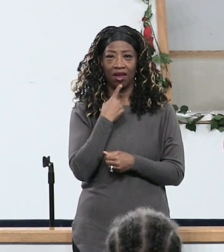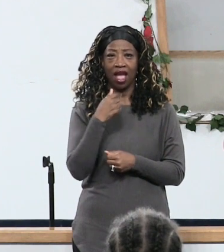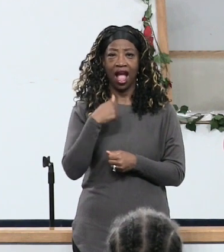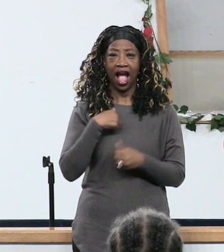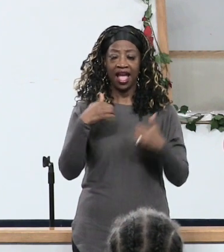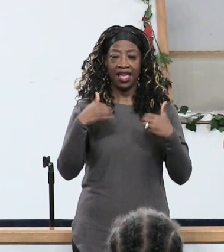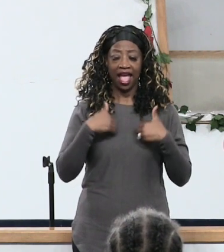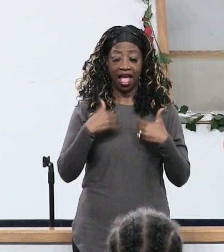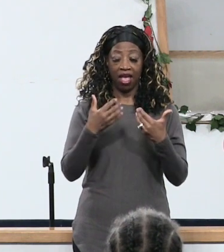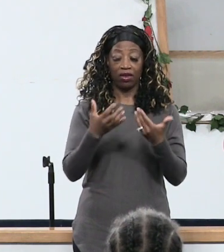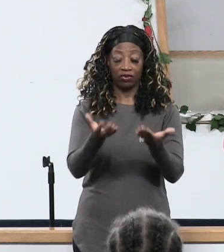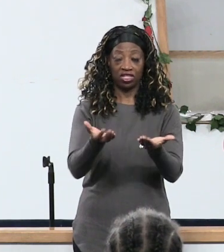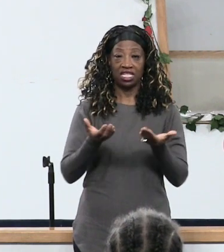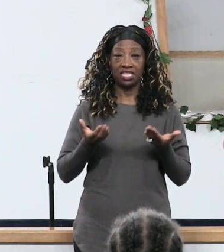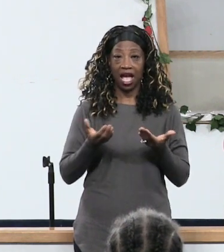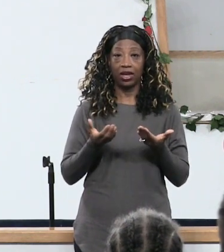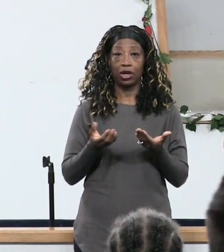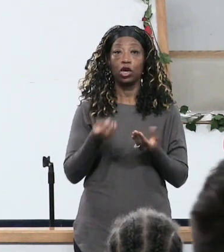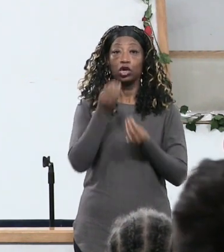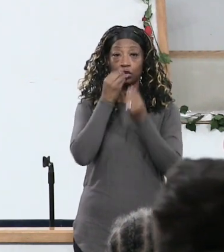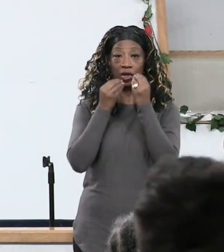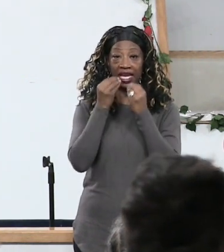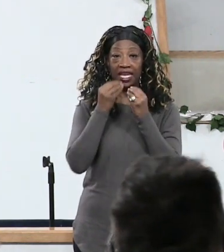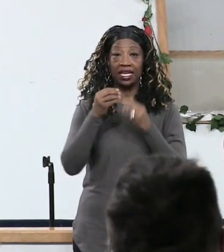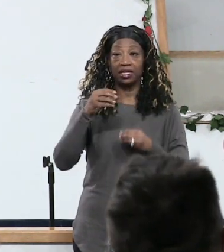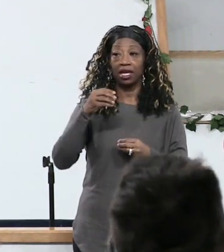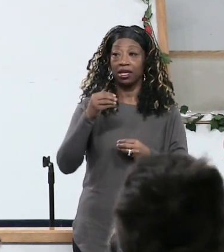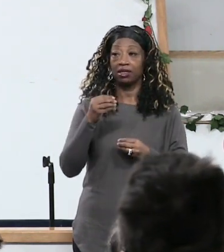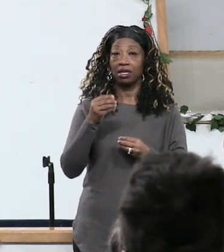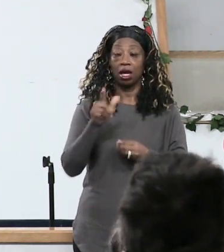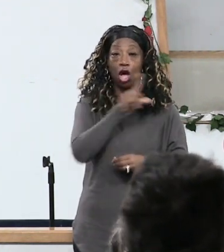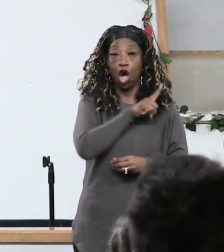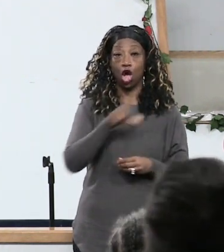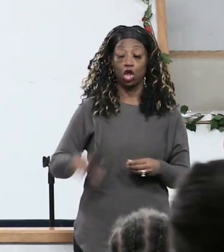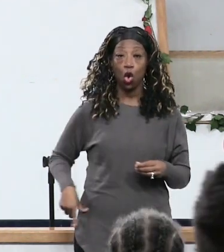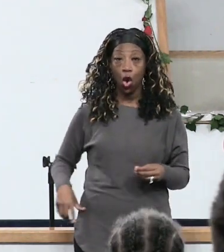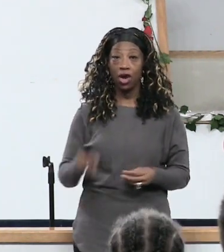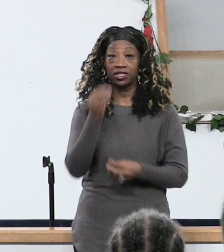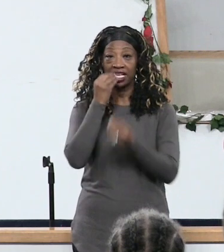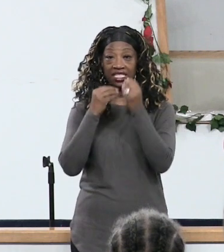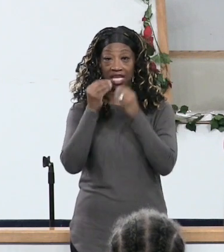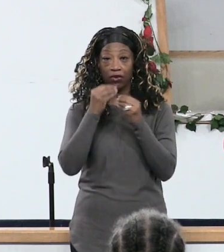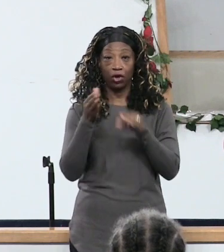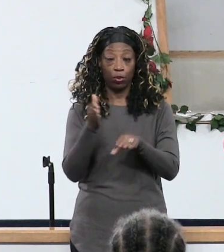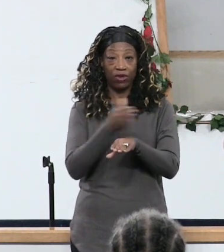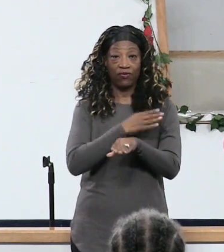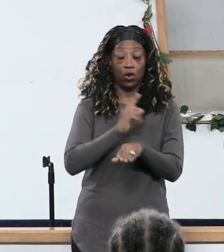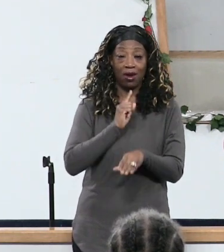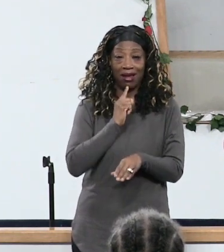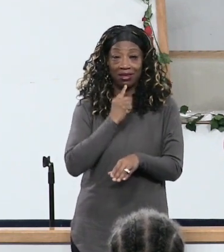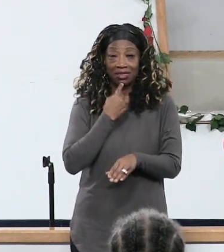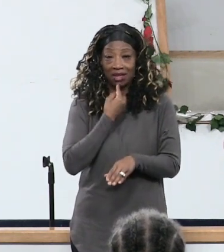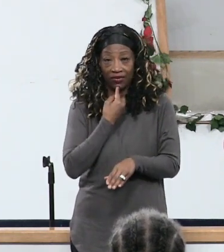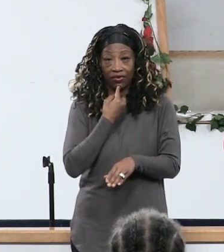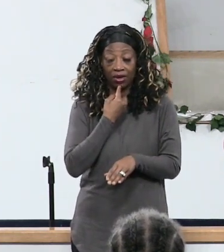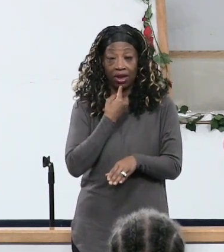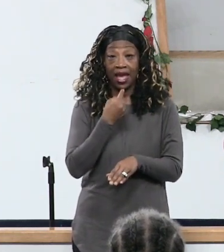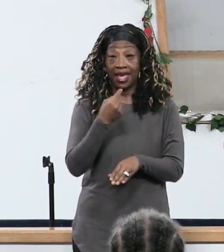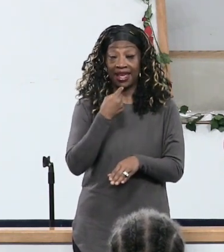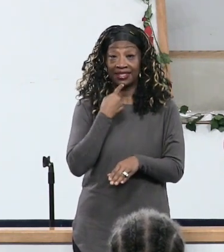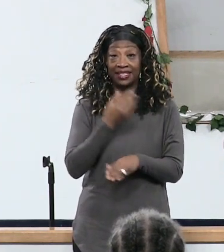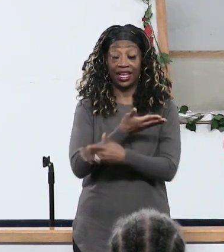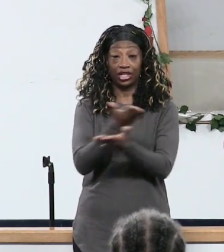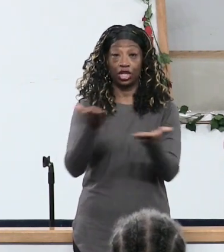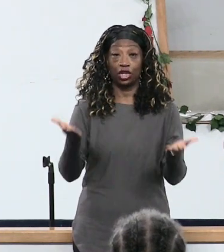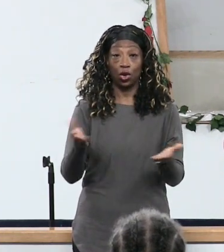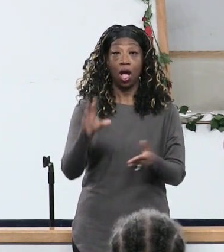have desired to eat this Passover with you before I suffer. For I say to you, I will